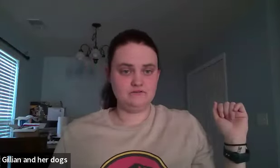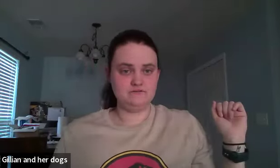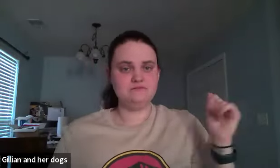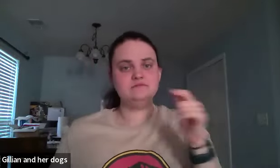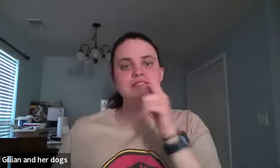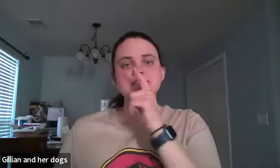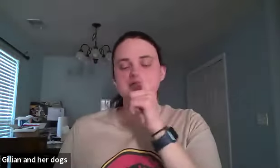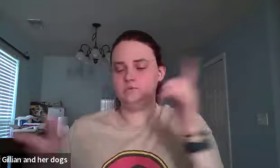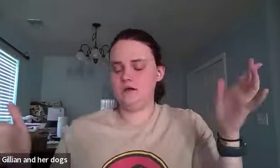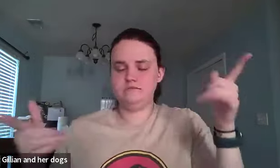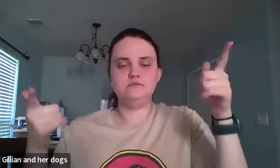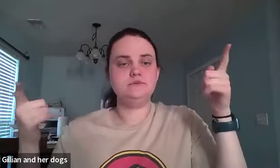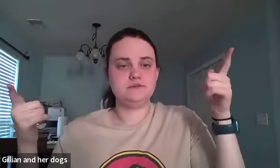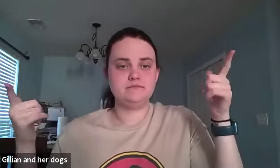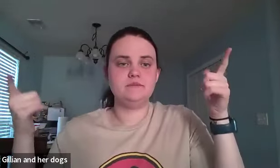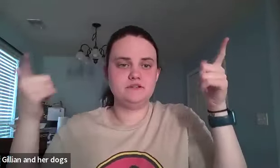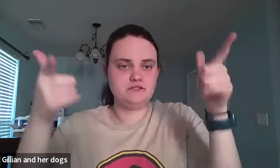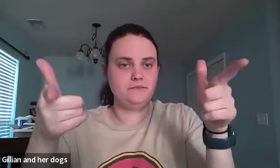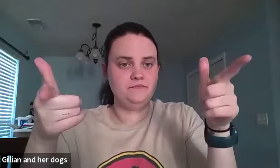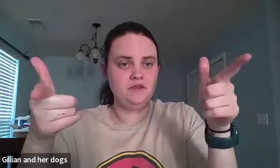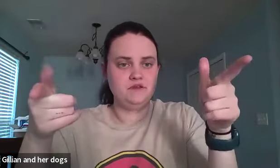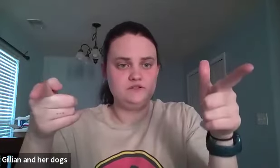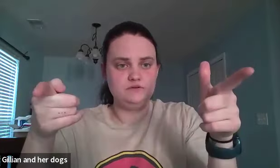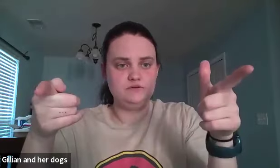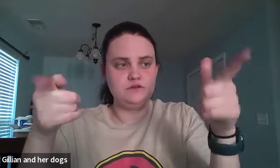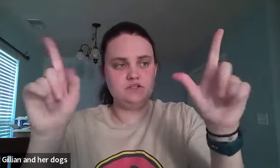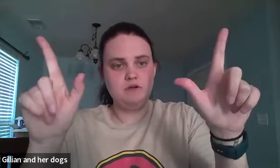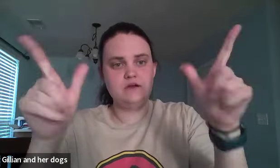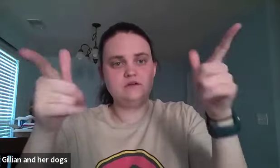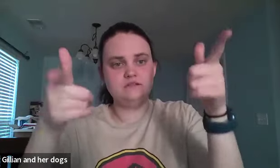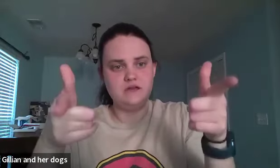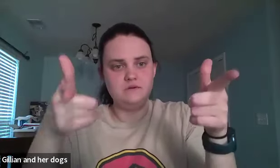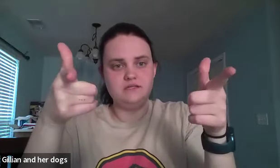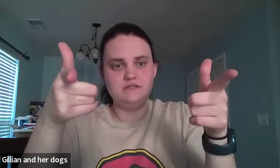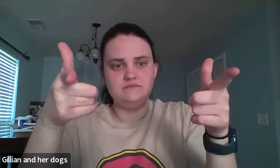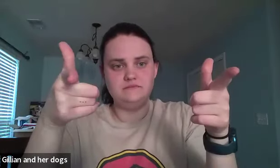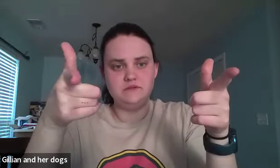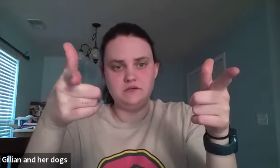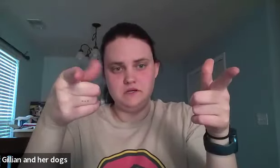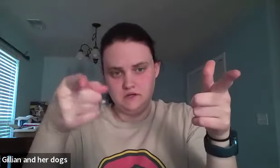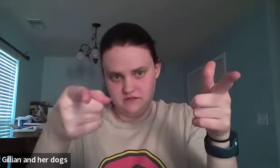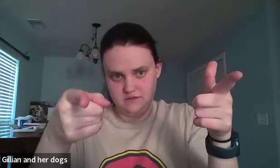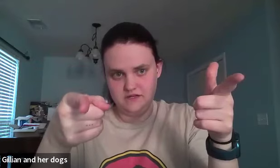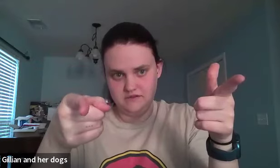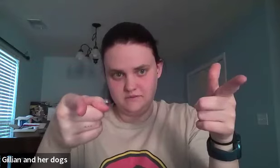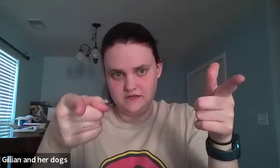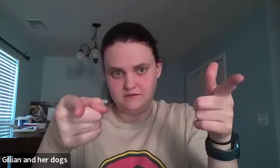Sister. Well, oops, let me do it slow. Two L's sideways, non-dominant thumb